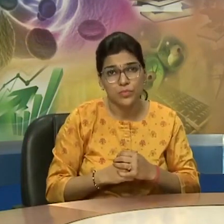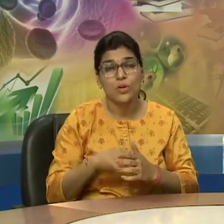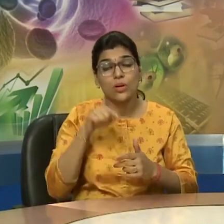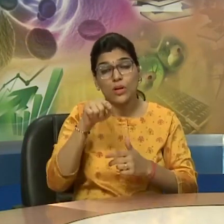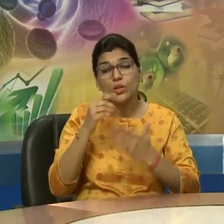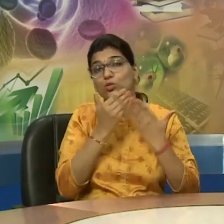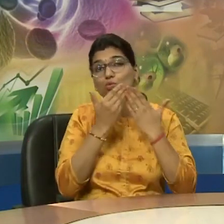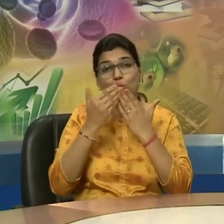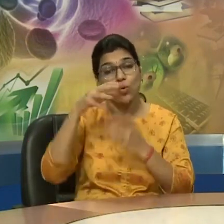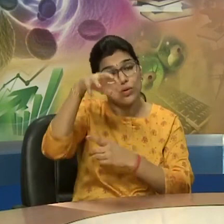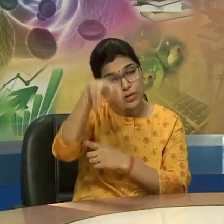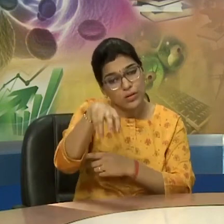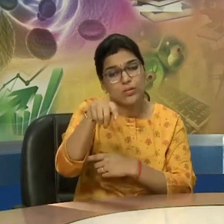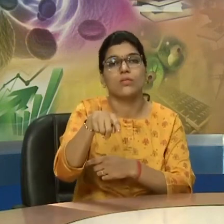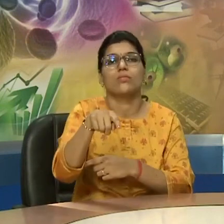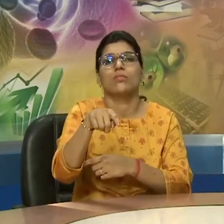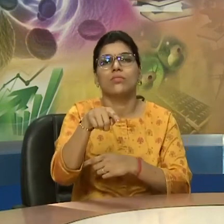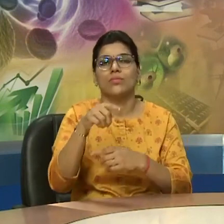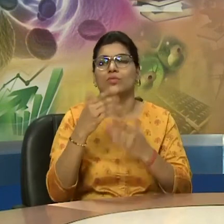Tamil Nadu.